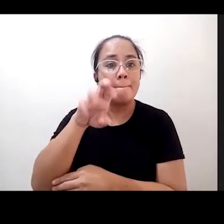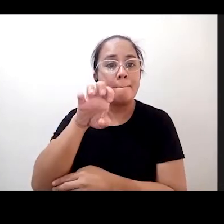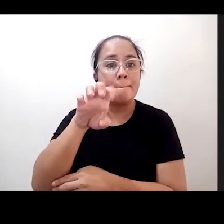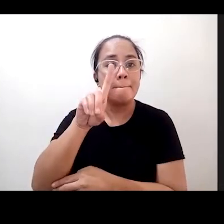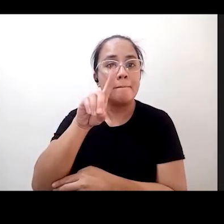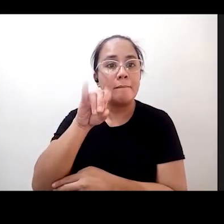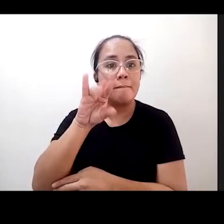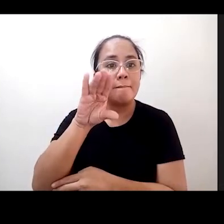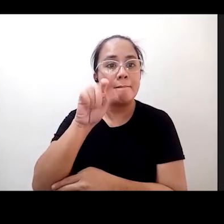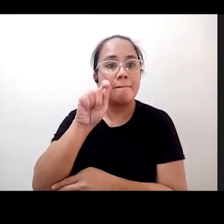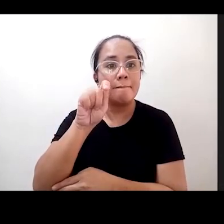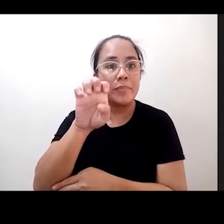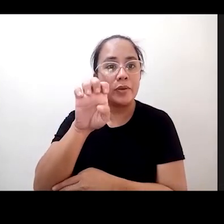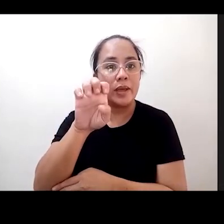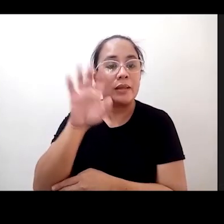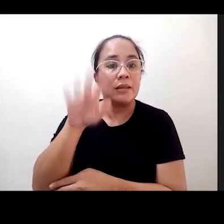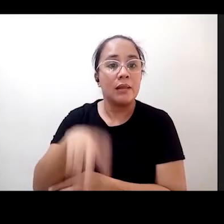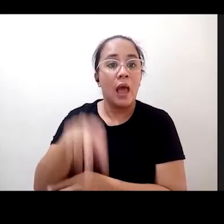non-manual,